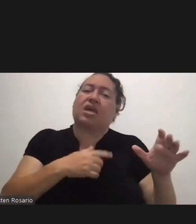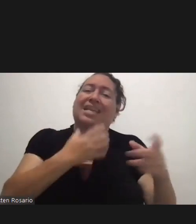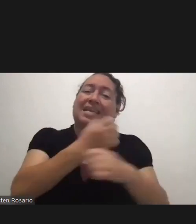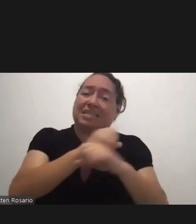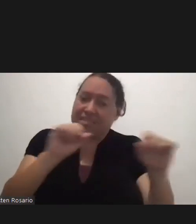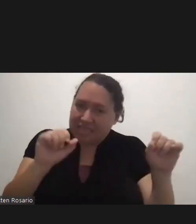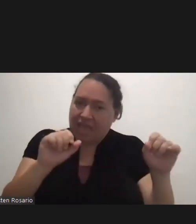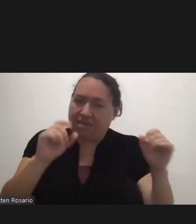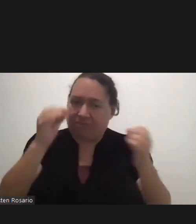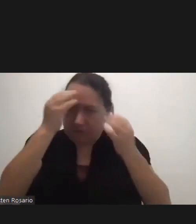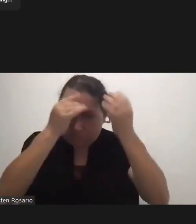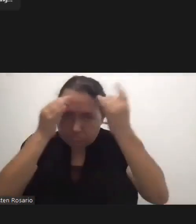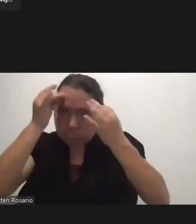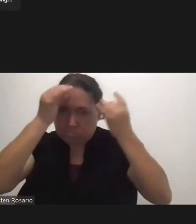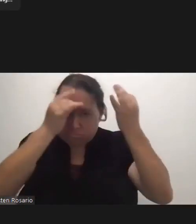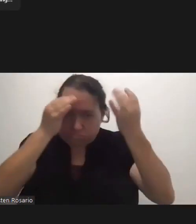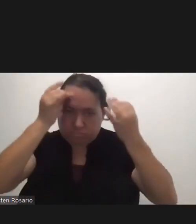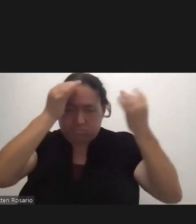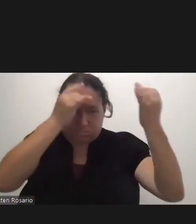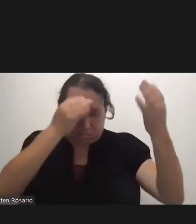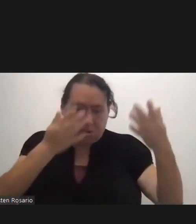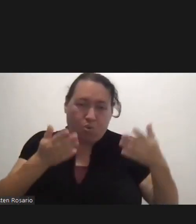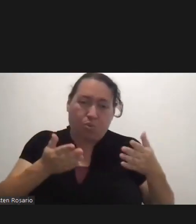Yeah Thank You Governor